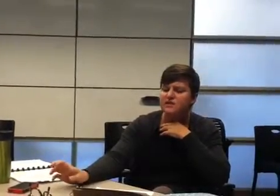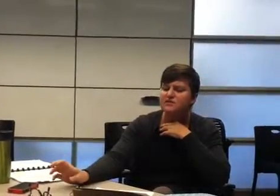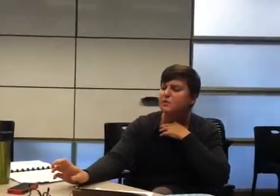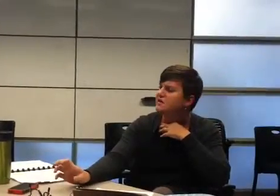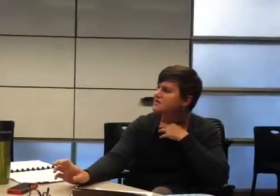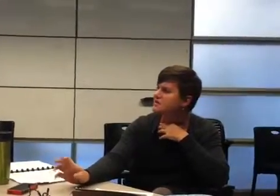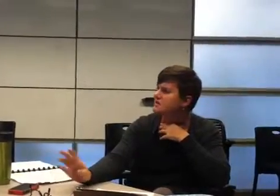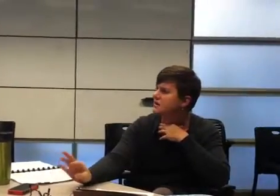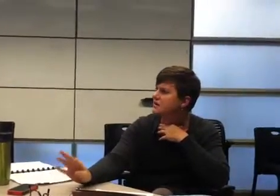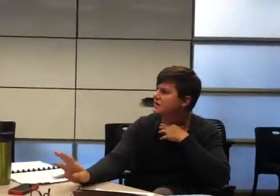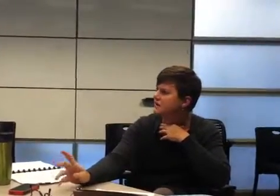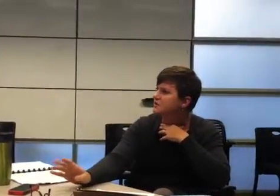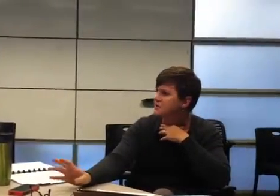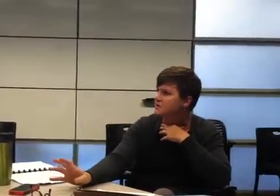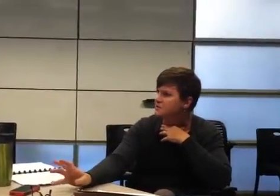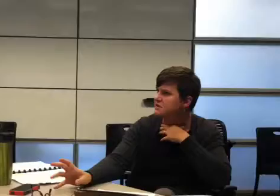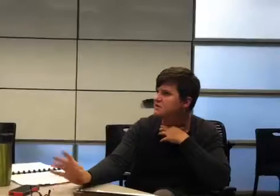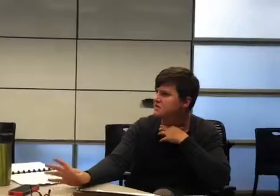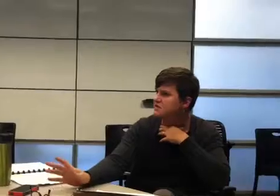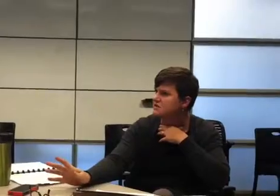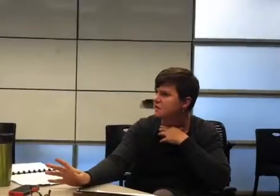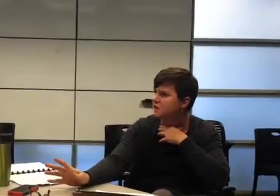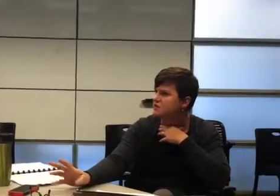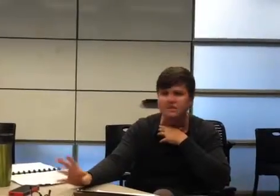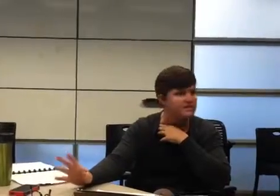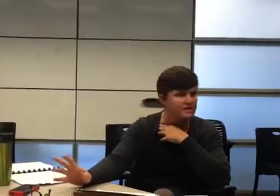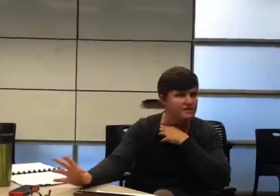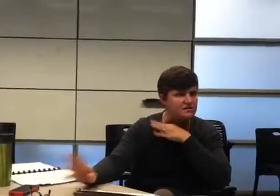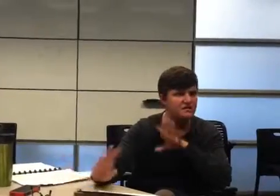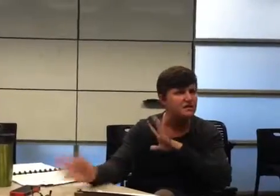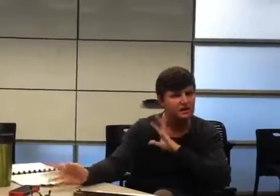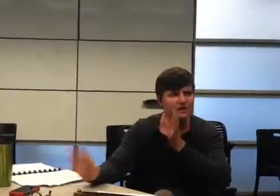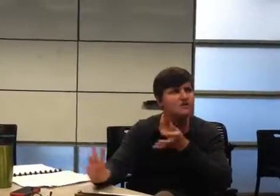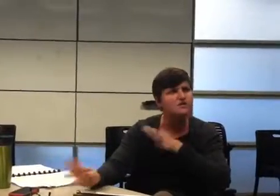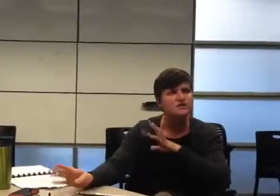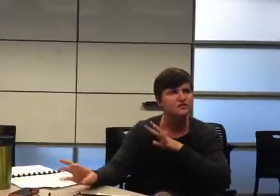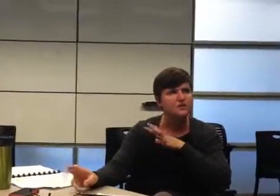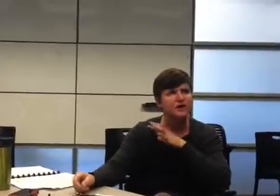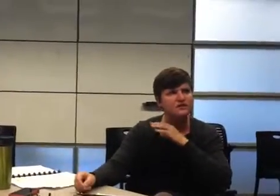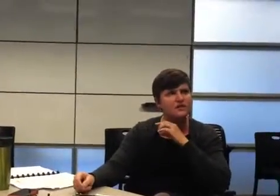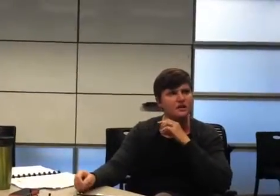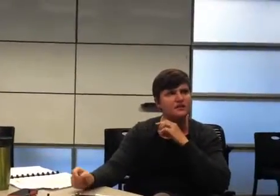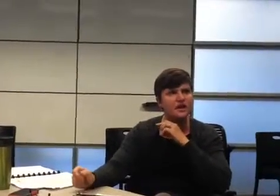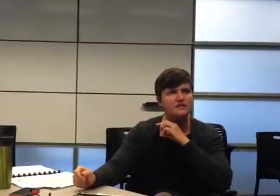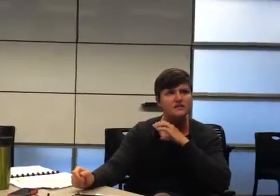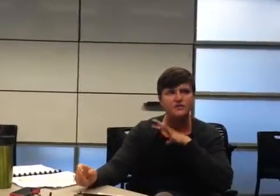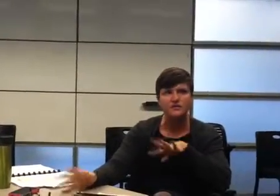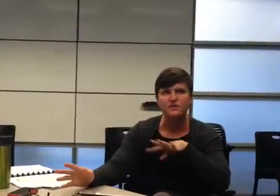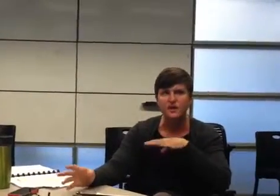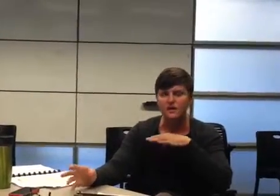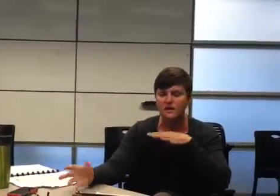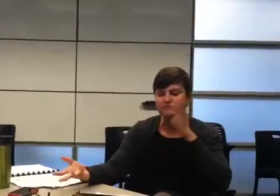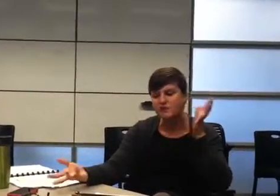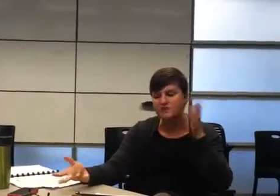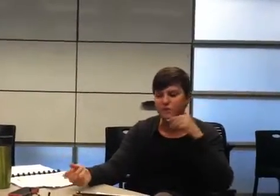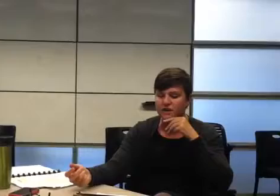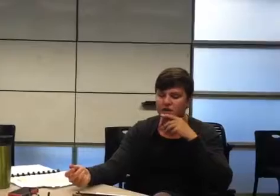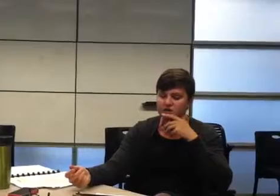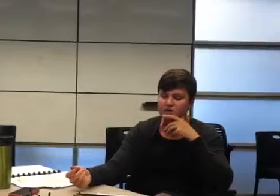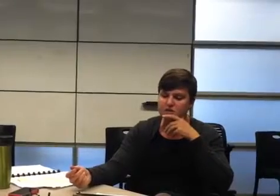Foster Wallace's Canyon Commencement speech, that This is Water, which I think it's used in a variety of contexts, so I just went ahead and used